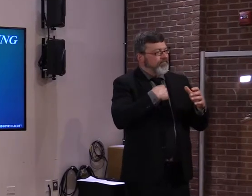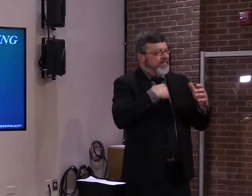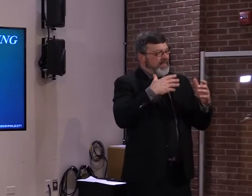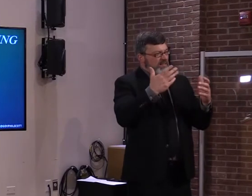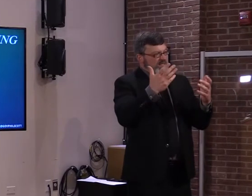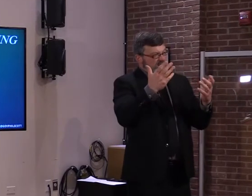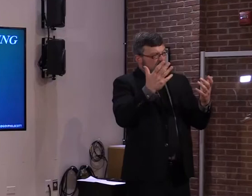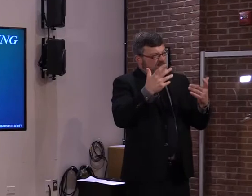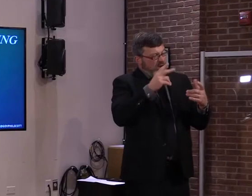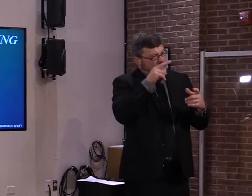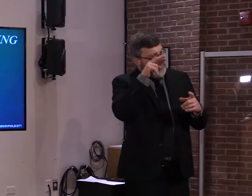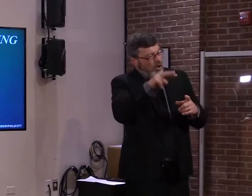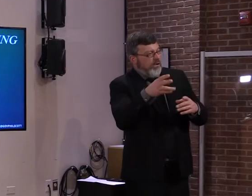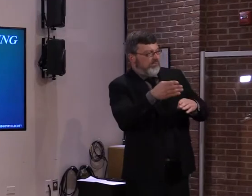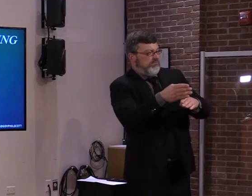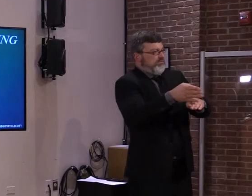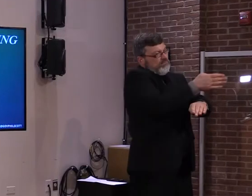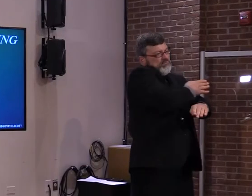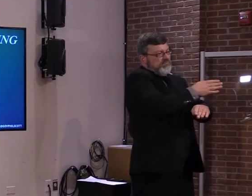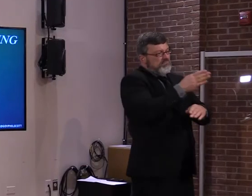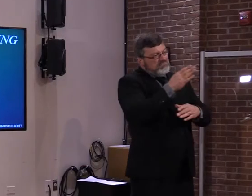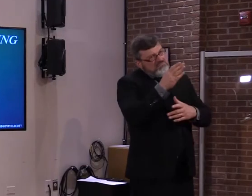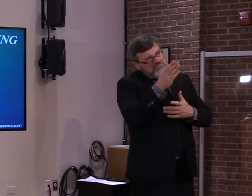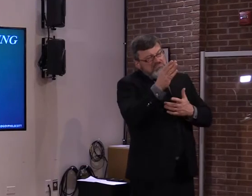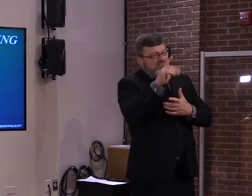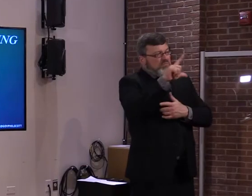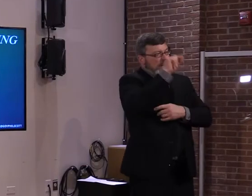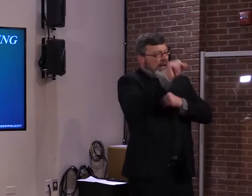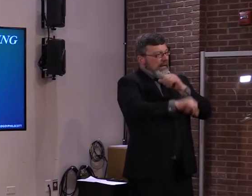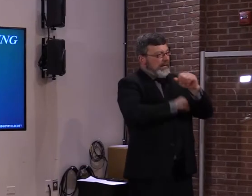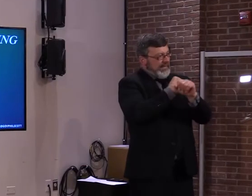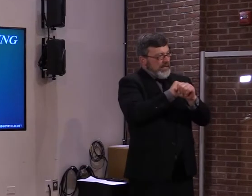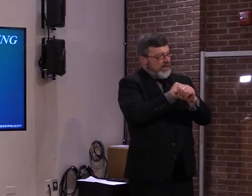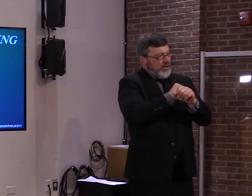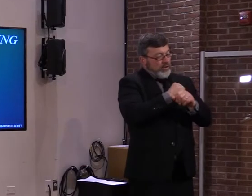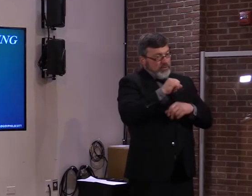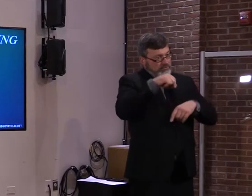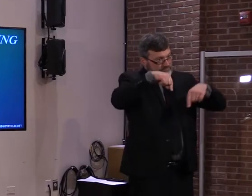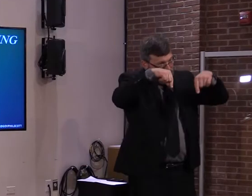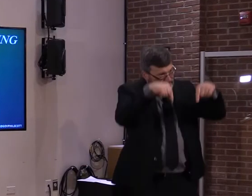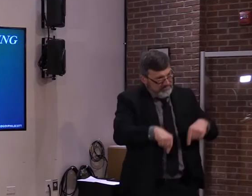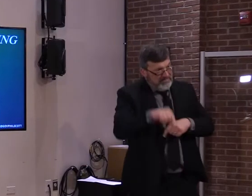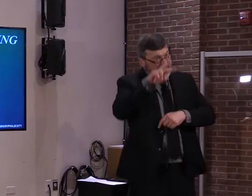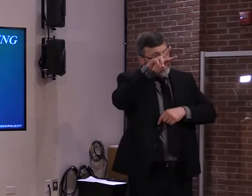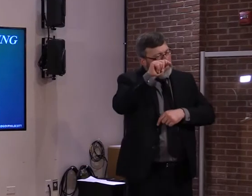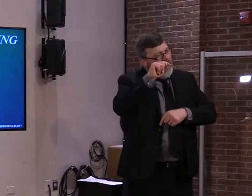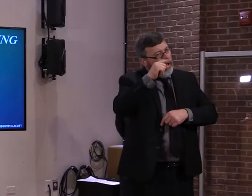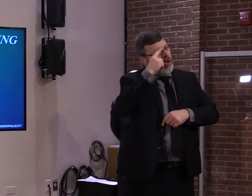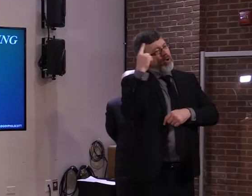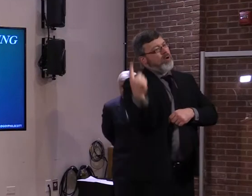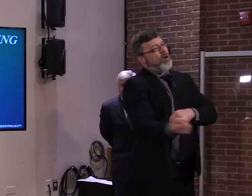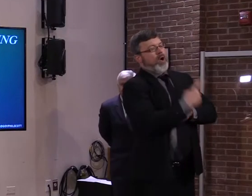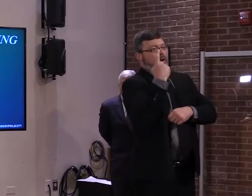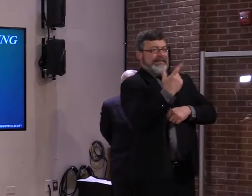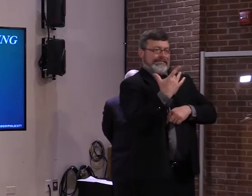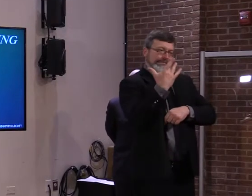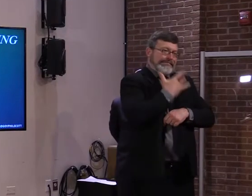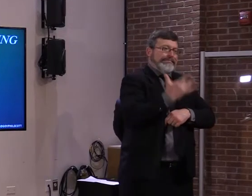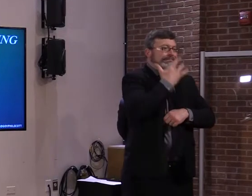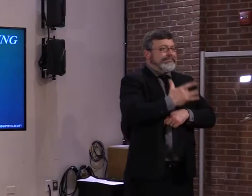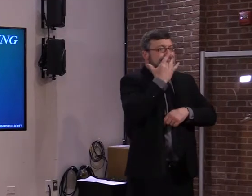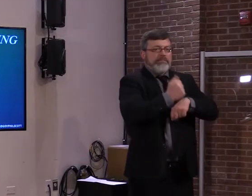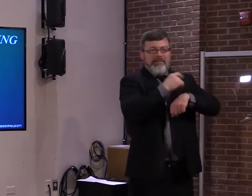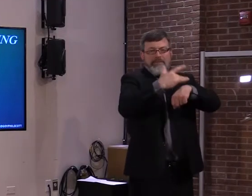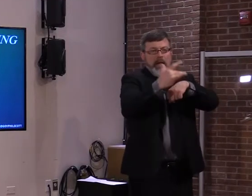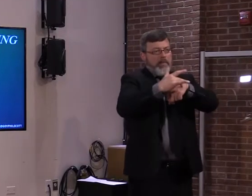ever, that has emphasized the need for housing more than we have. As you remember, the $37